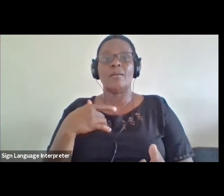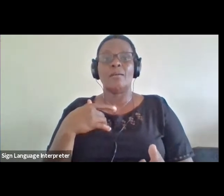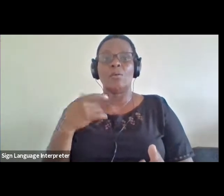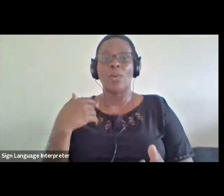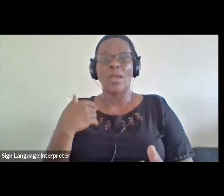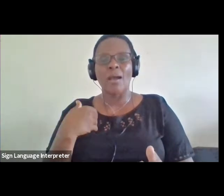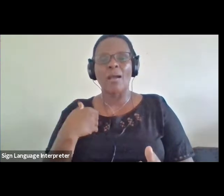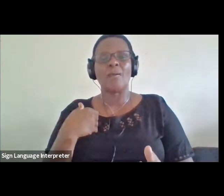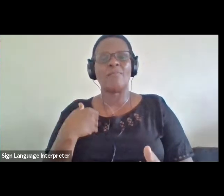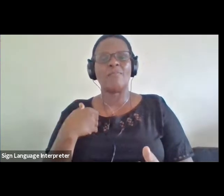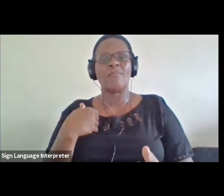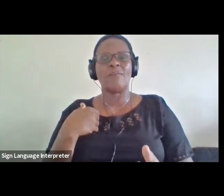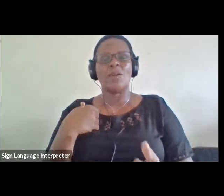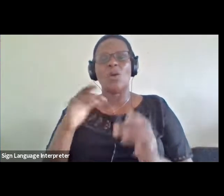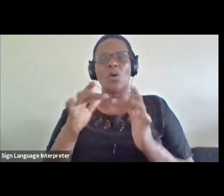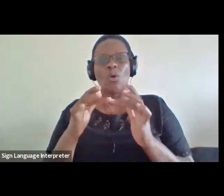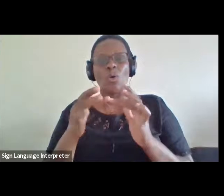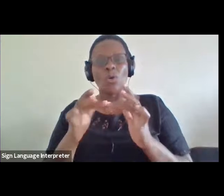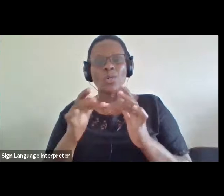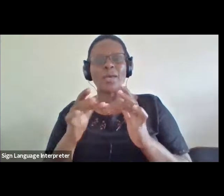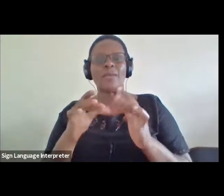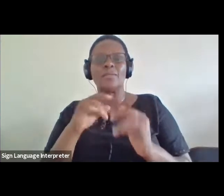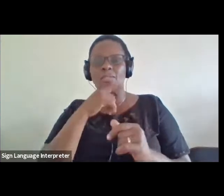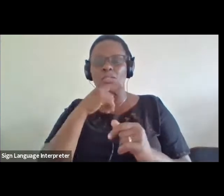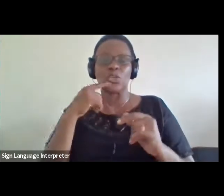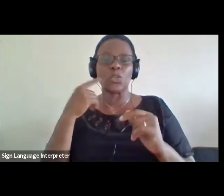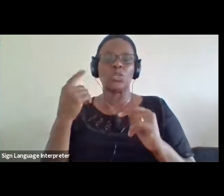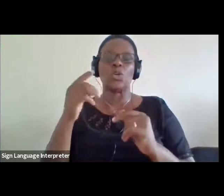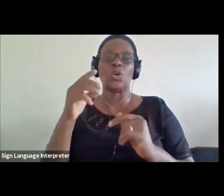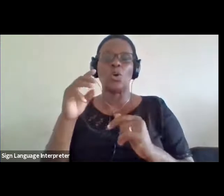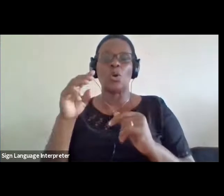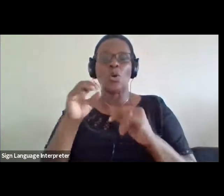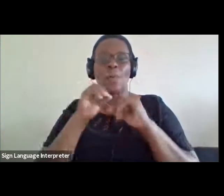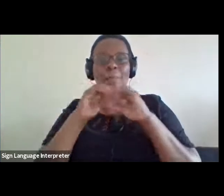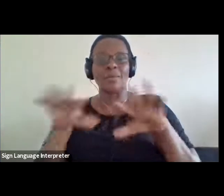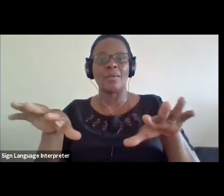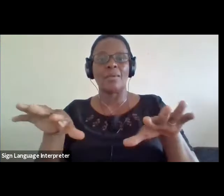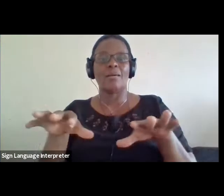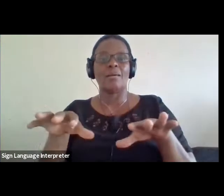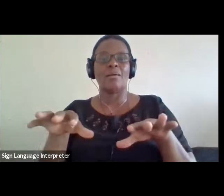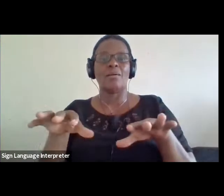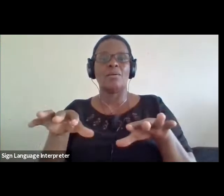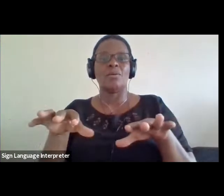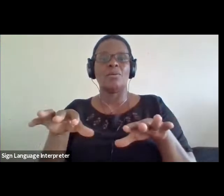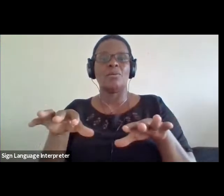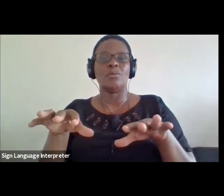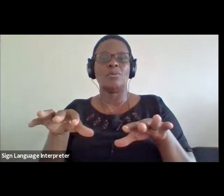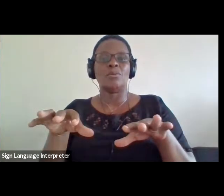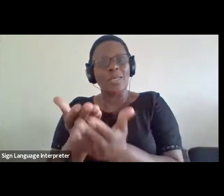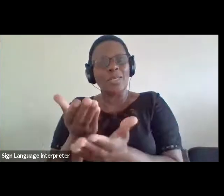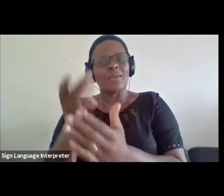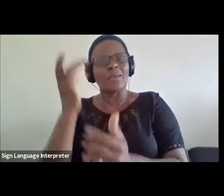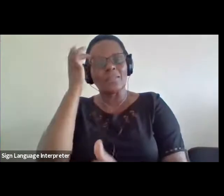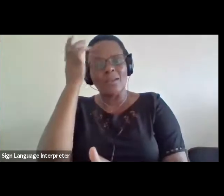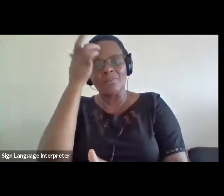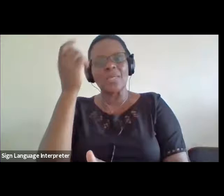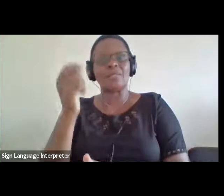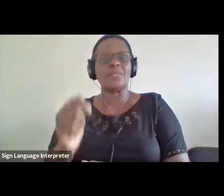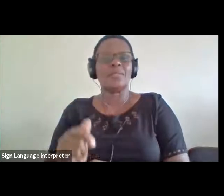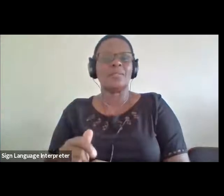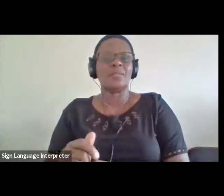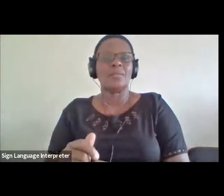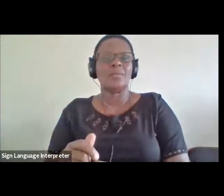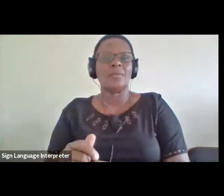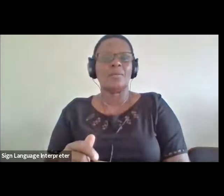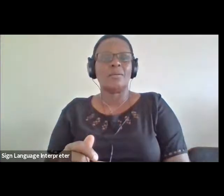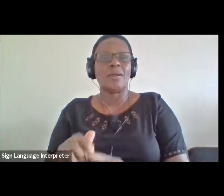use online media and social media to engage with governments to say, hey, this is something that we want to stop. Our digital citizens from around the world do